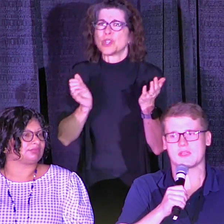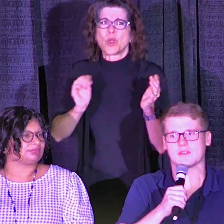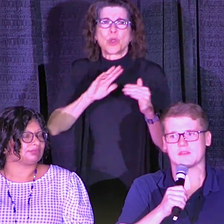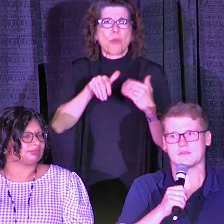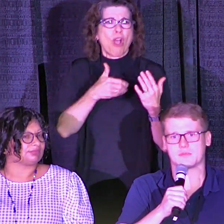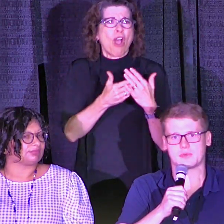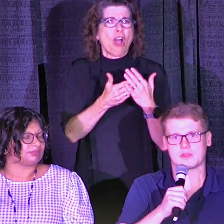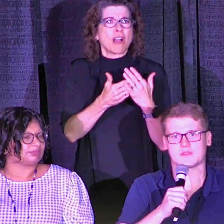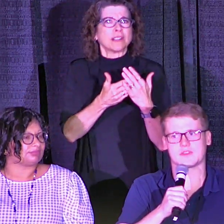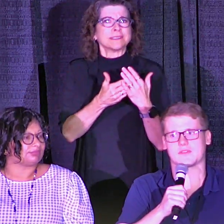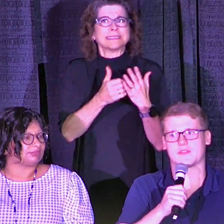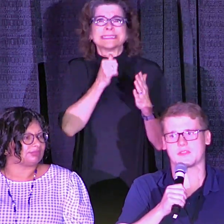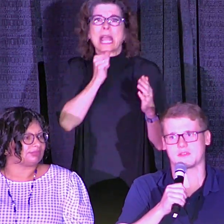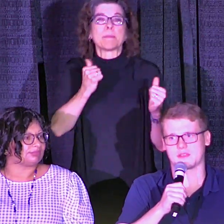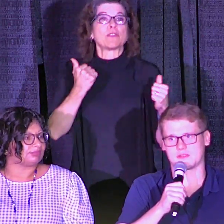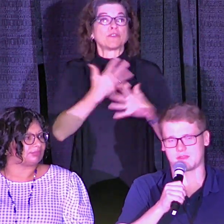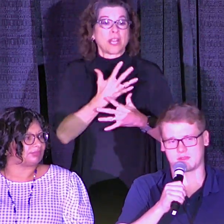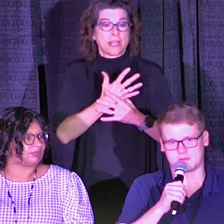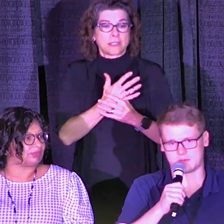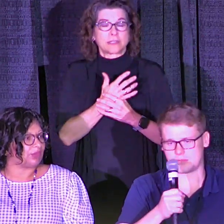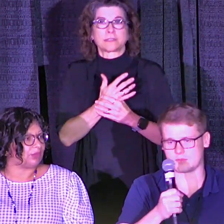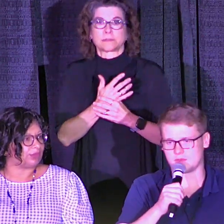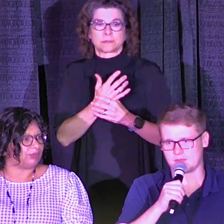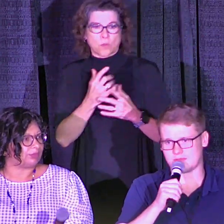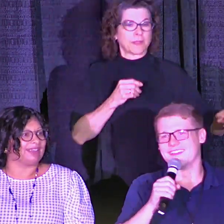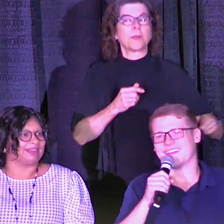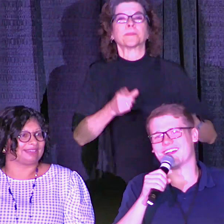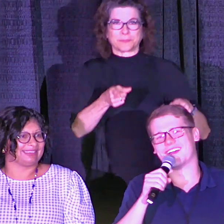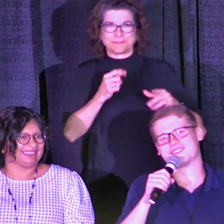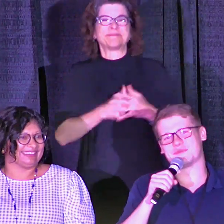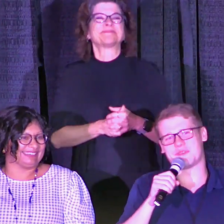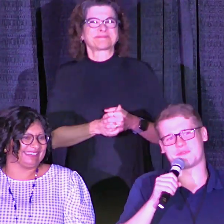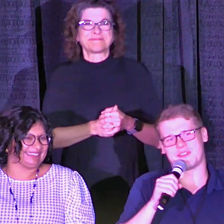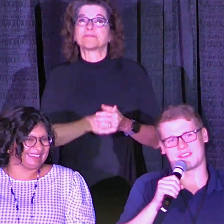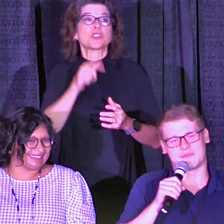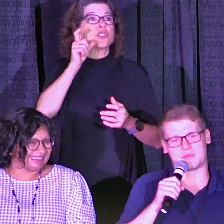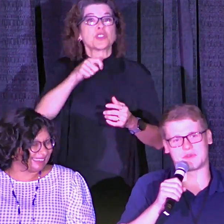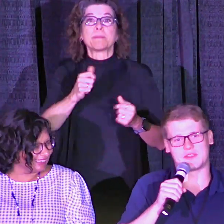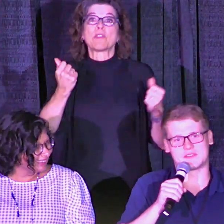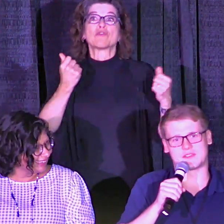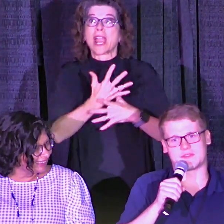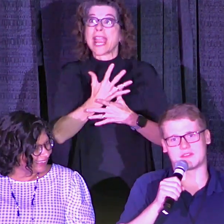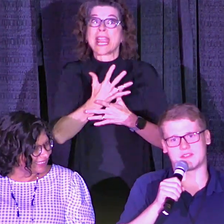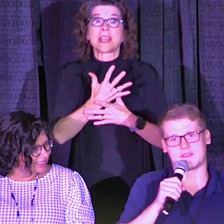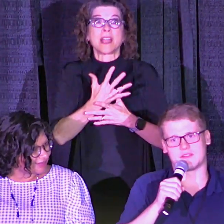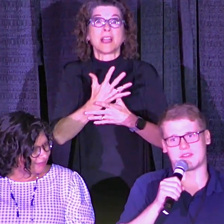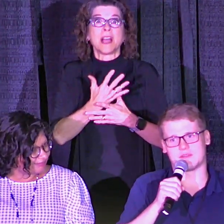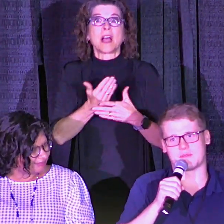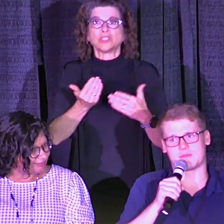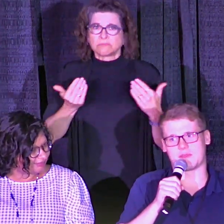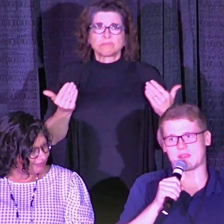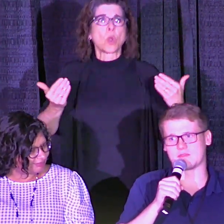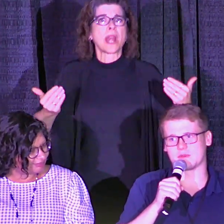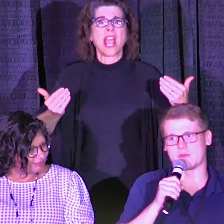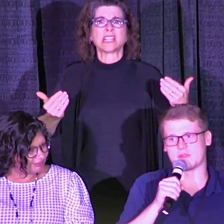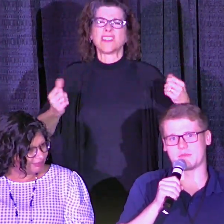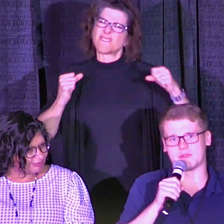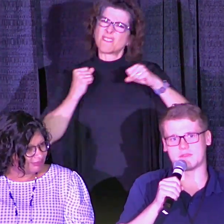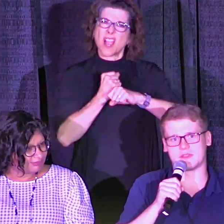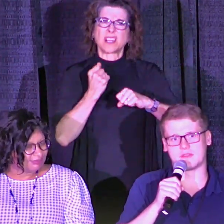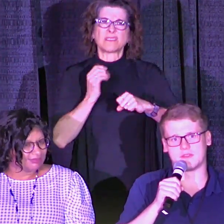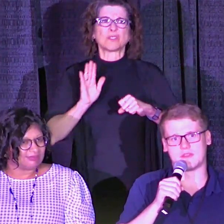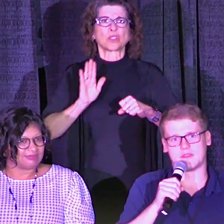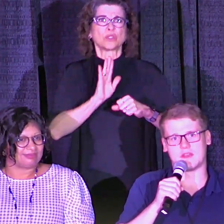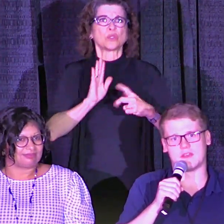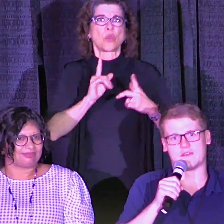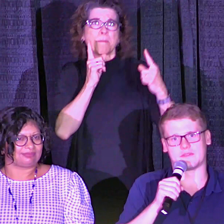be afraid of putting yourself out there and getting... you shouldn't be afraid of putting yourself out there and fighting for what you